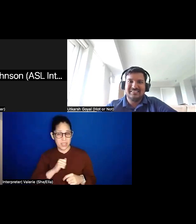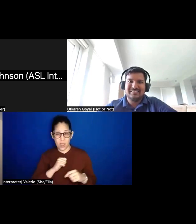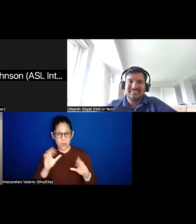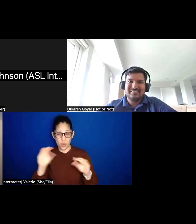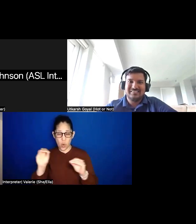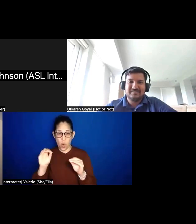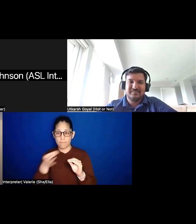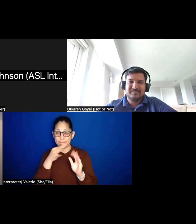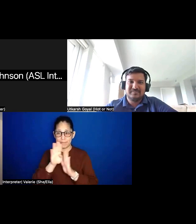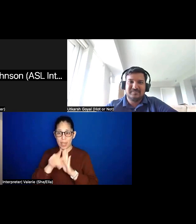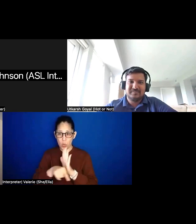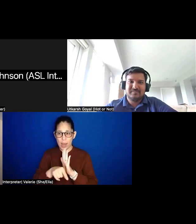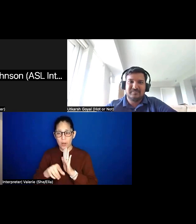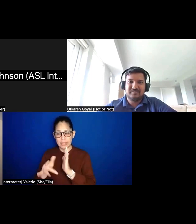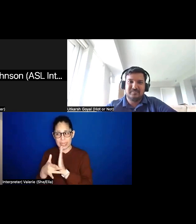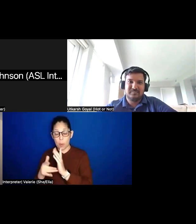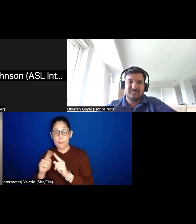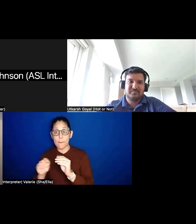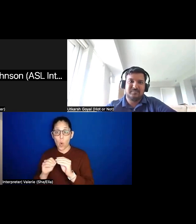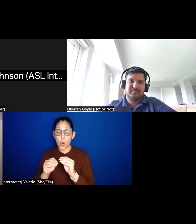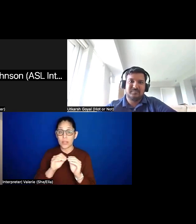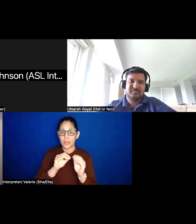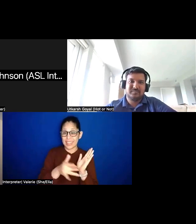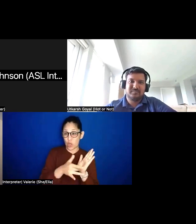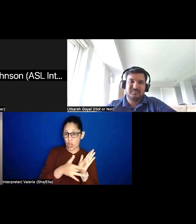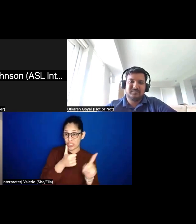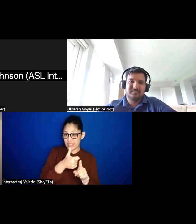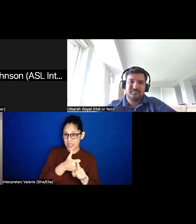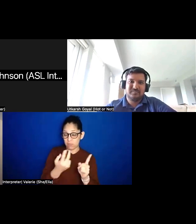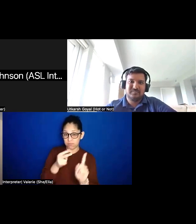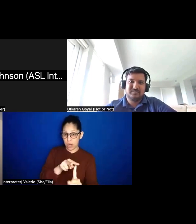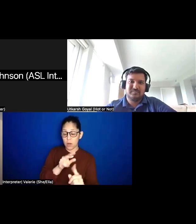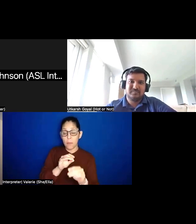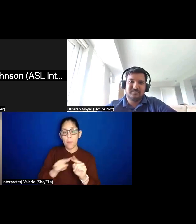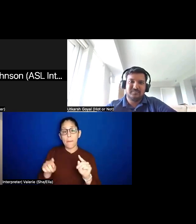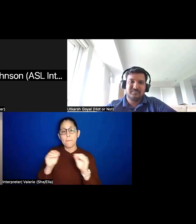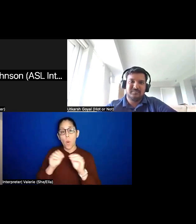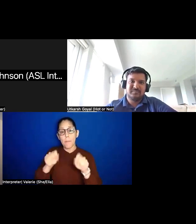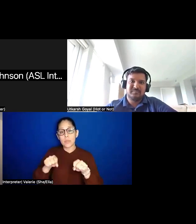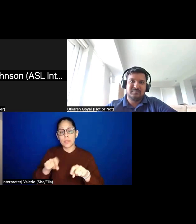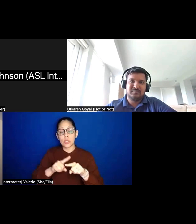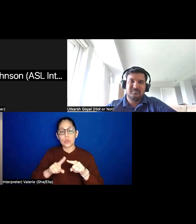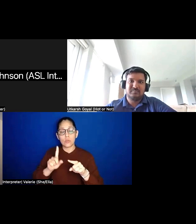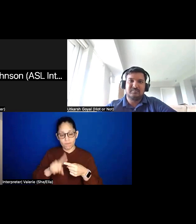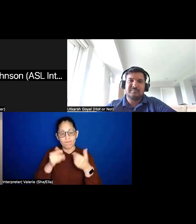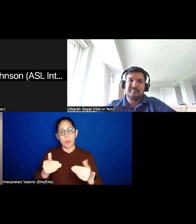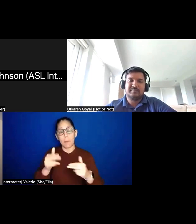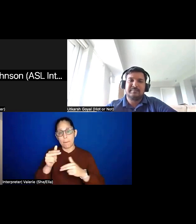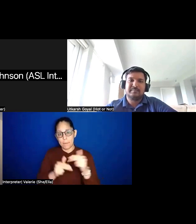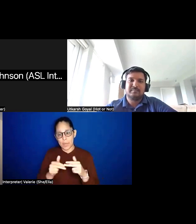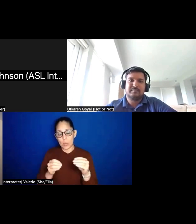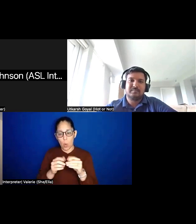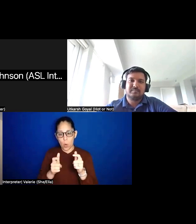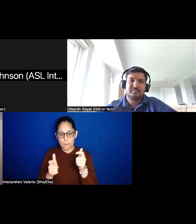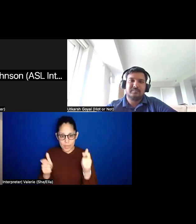a technology point of view, is there more possibility and potential to build greater things in the web, in the